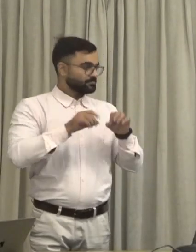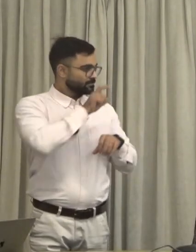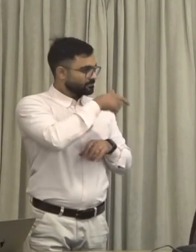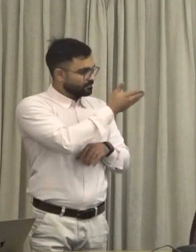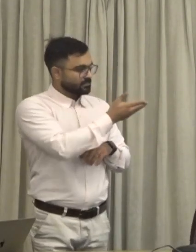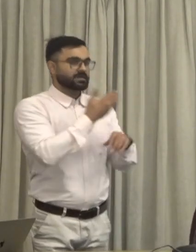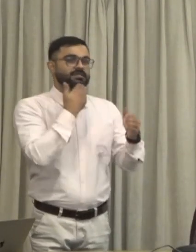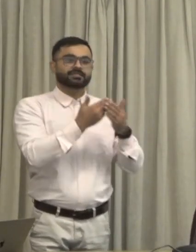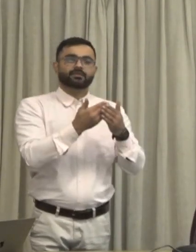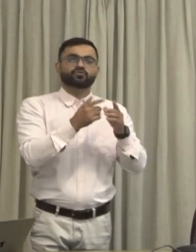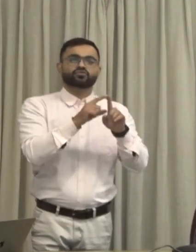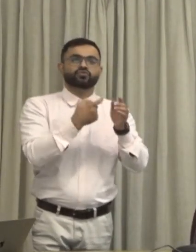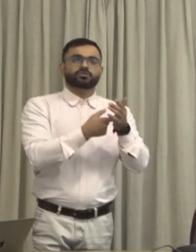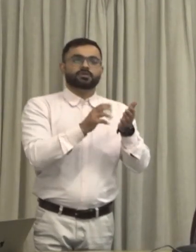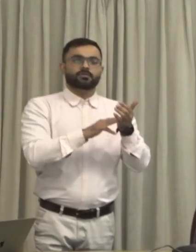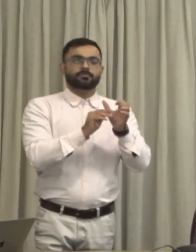here. Thank you, Dr. Mani.